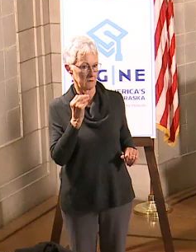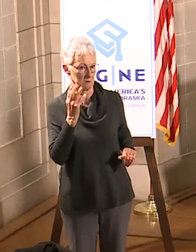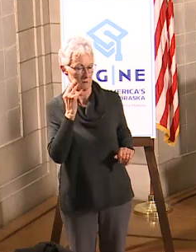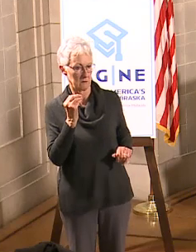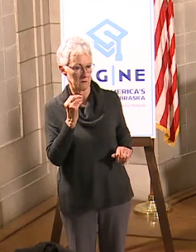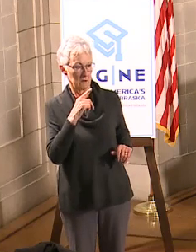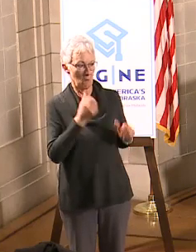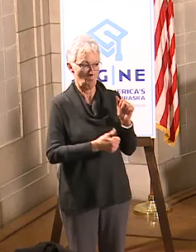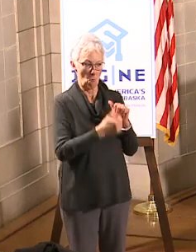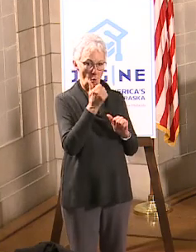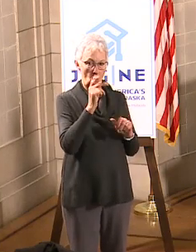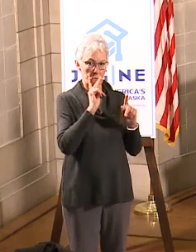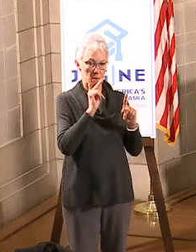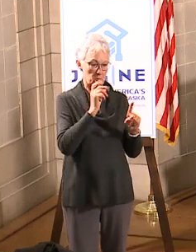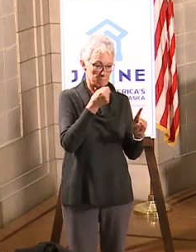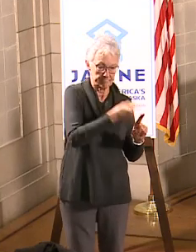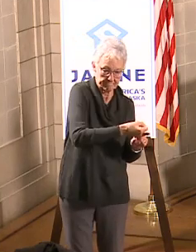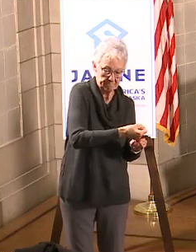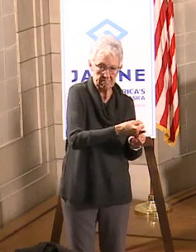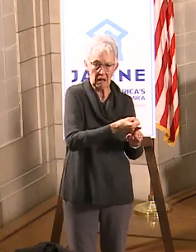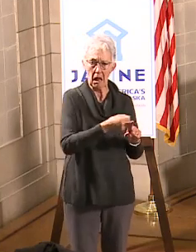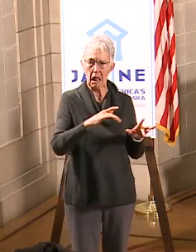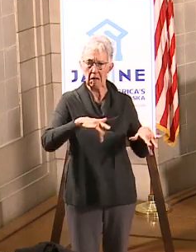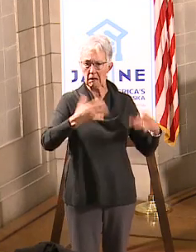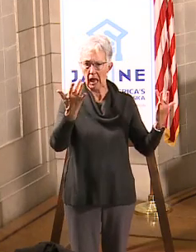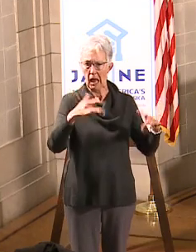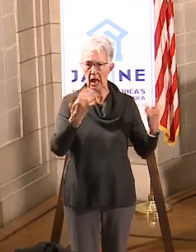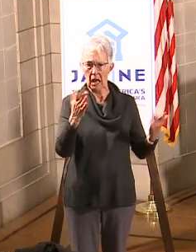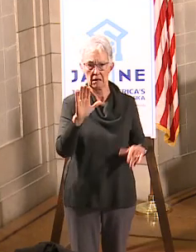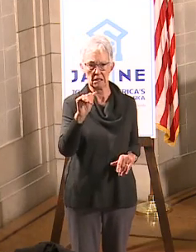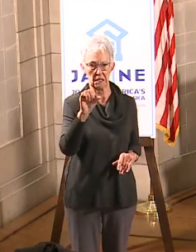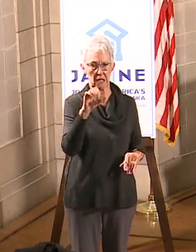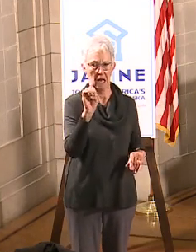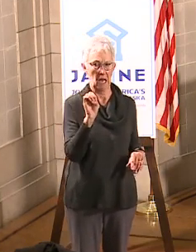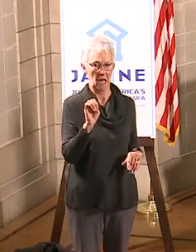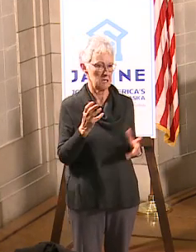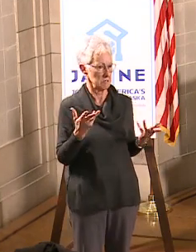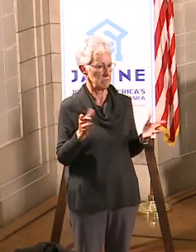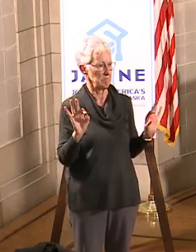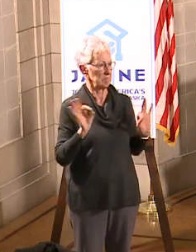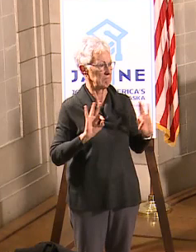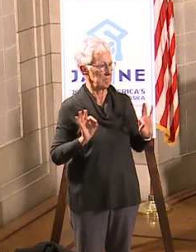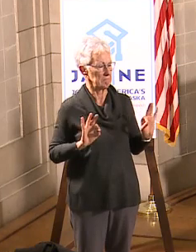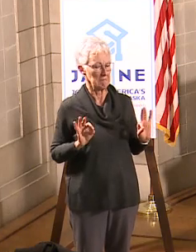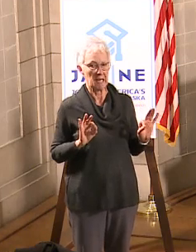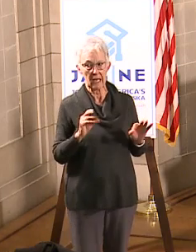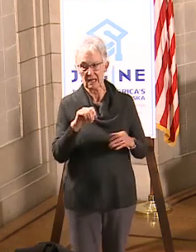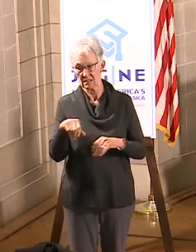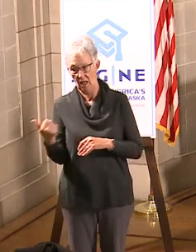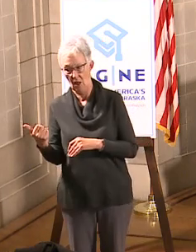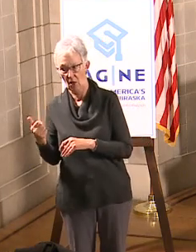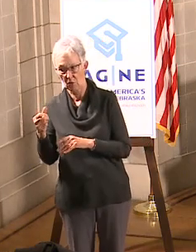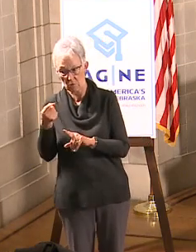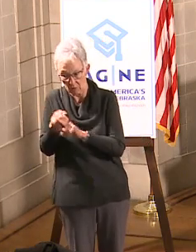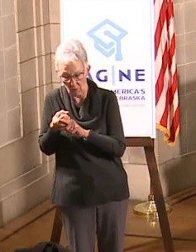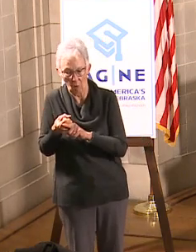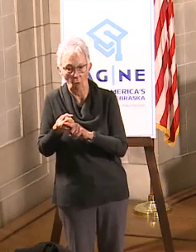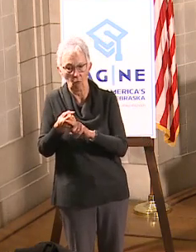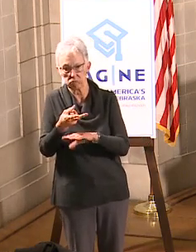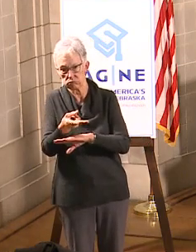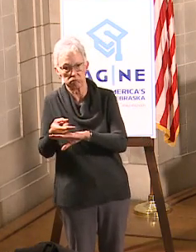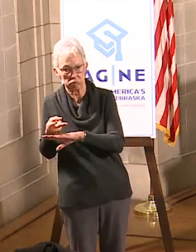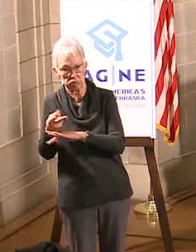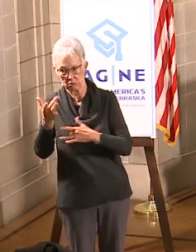mild symptoms, but we know it can severely impact some people. And so we want people to know